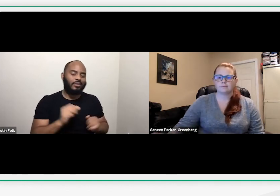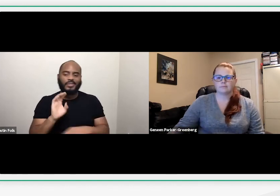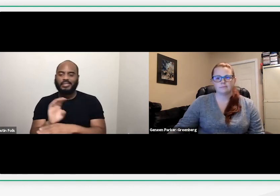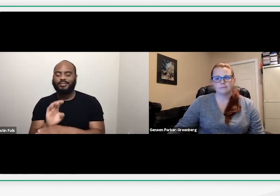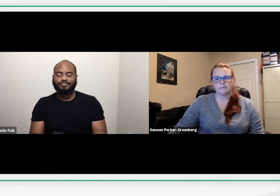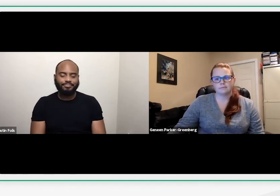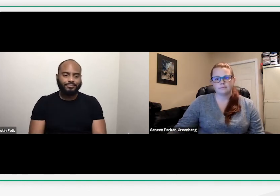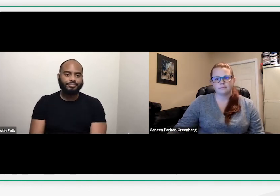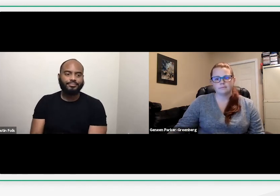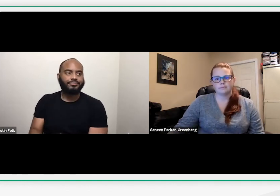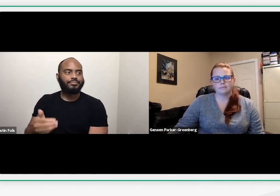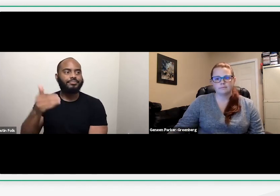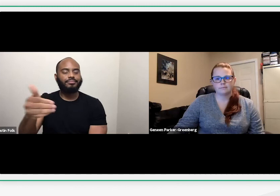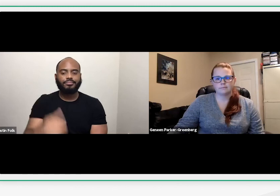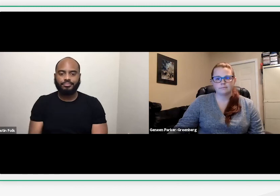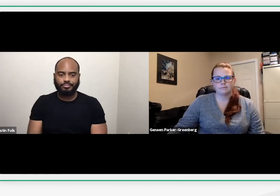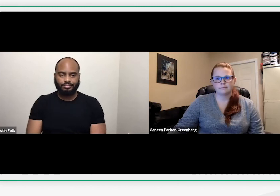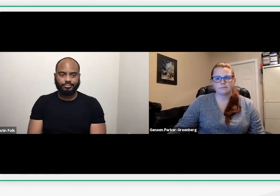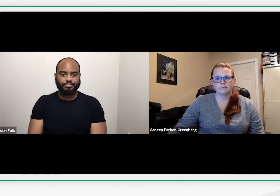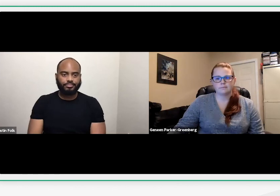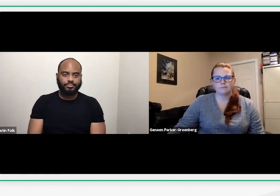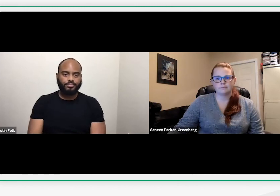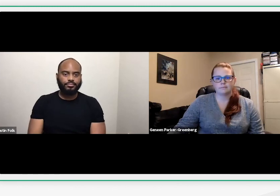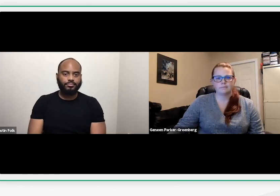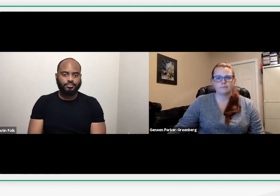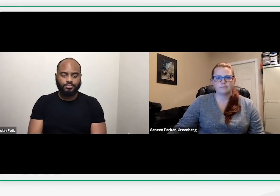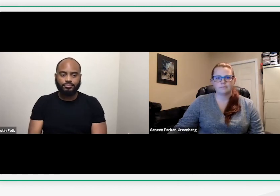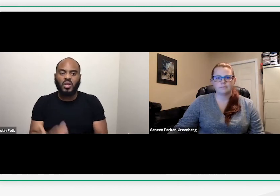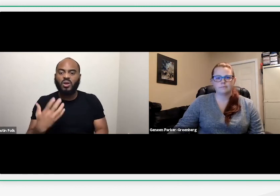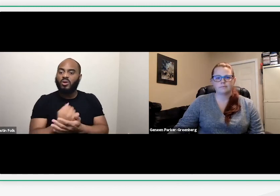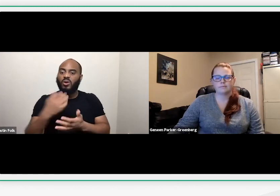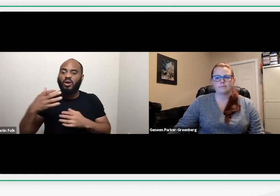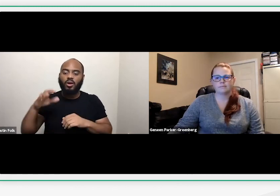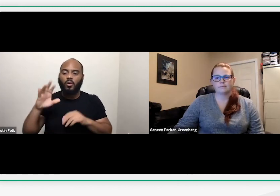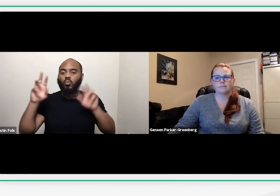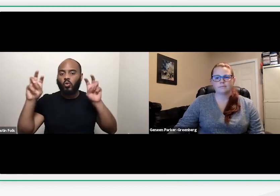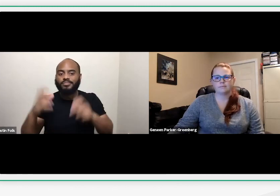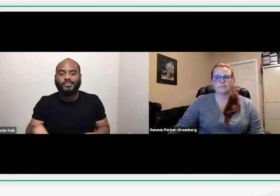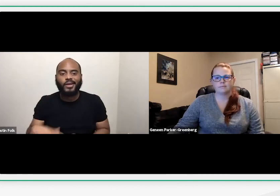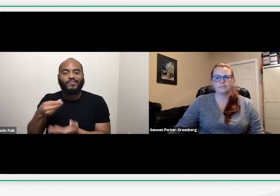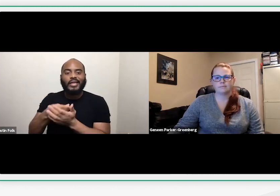you guide you on your financial journey, again, in a personal or business sense.